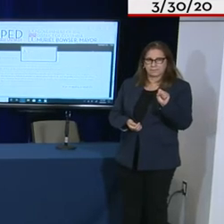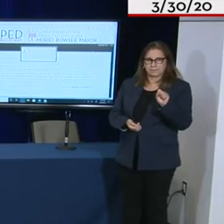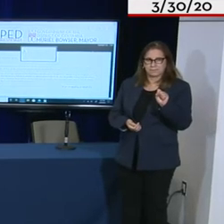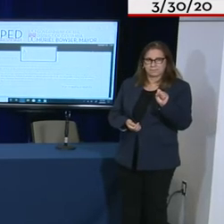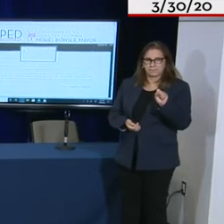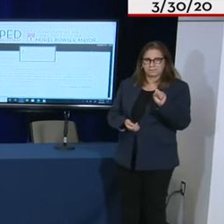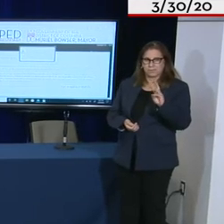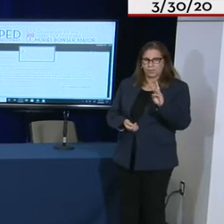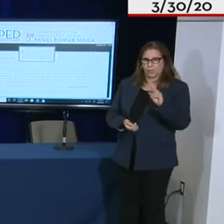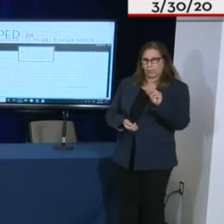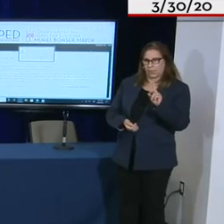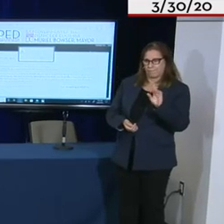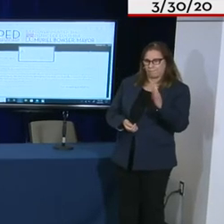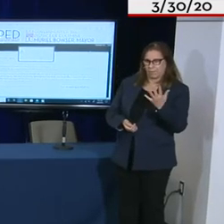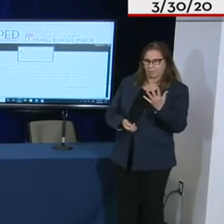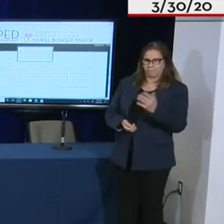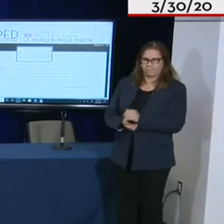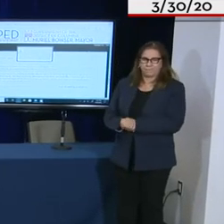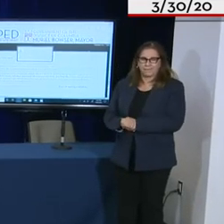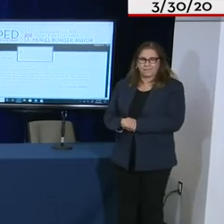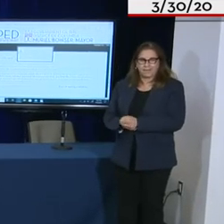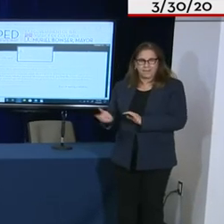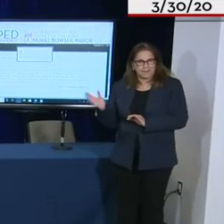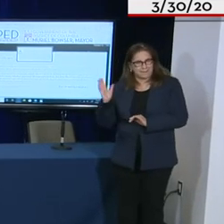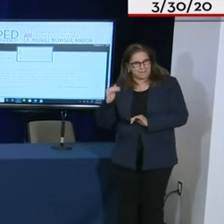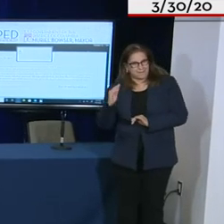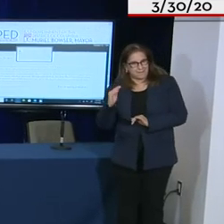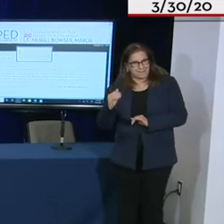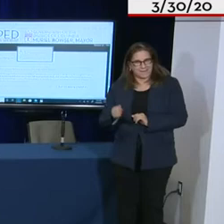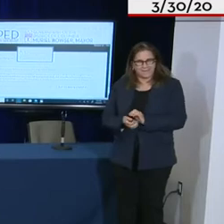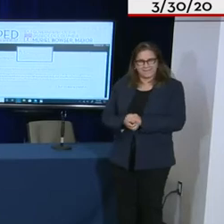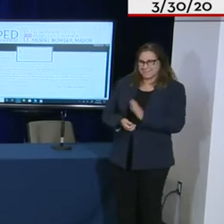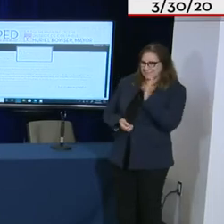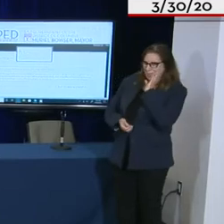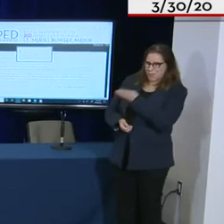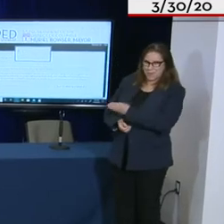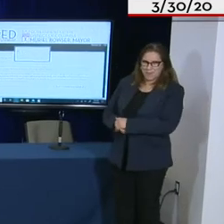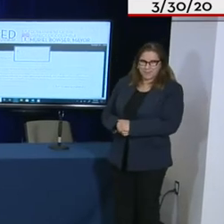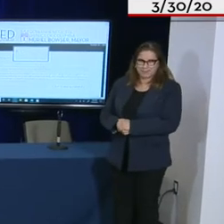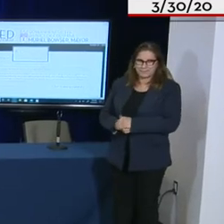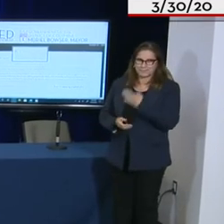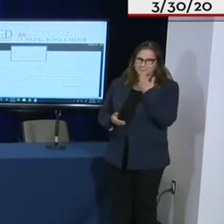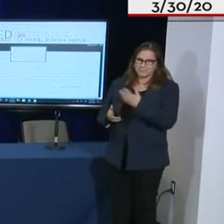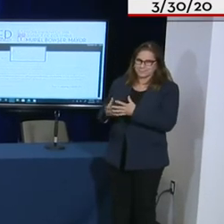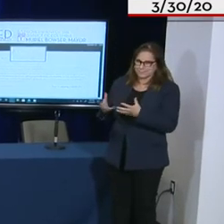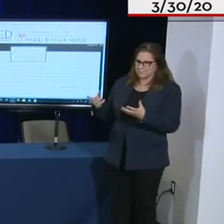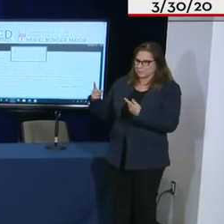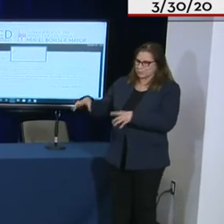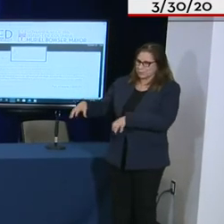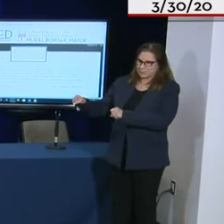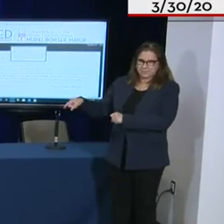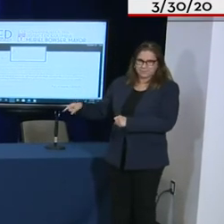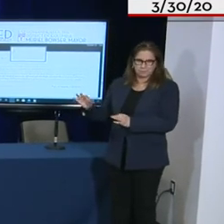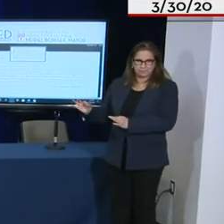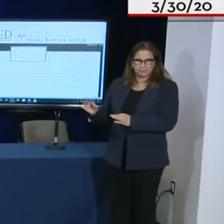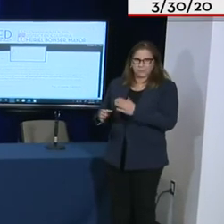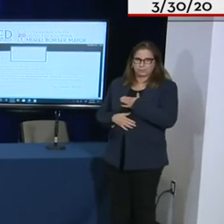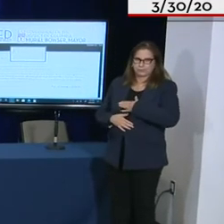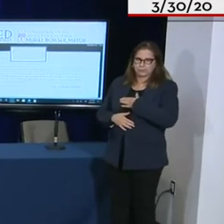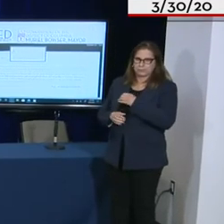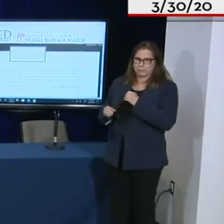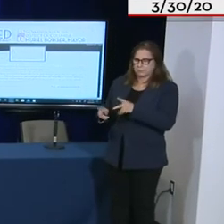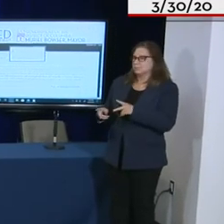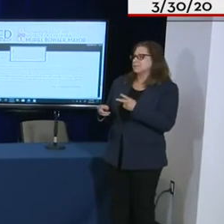Good afternoon. Hello. Greetings. Thank you so much for having this forum. I do appreciate the opportunity to ask my